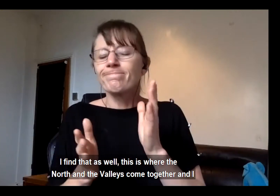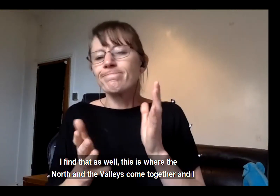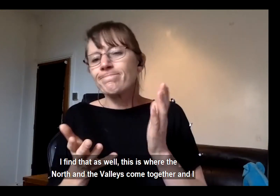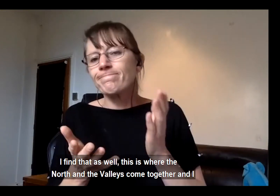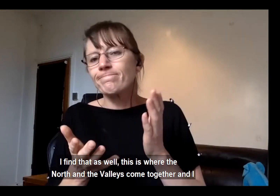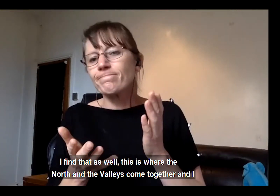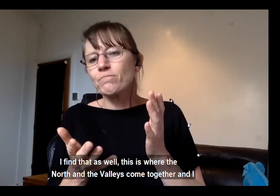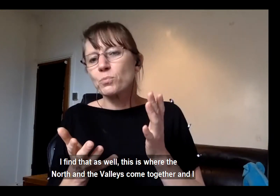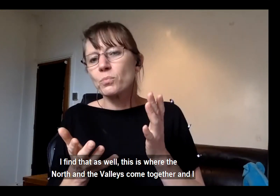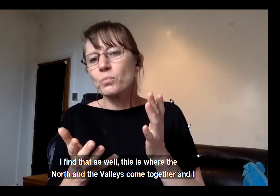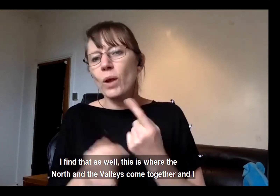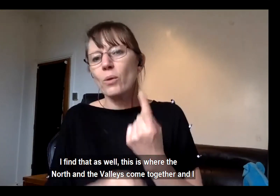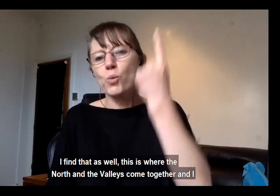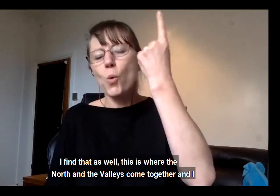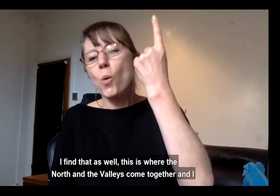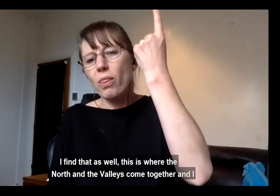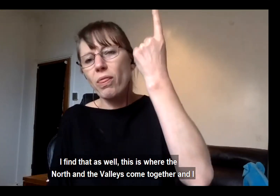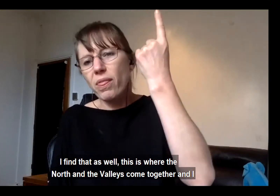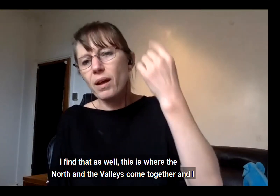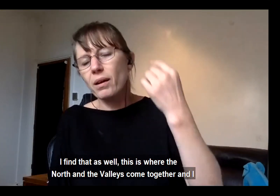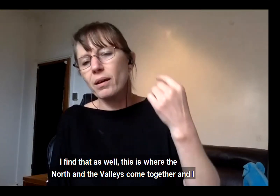where the North and